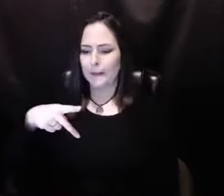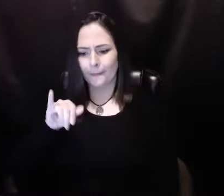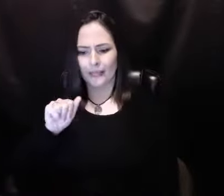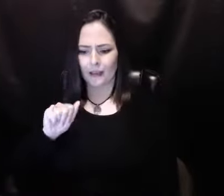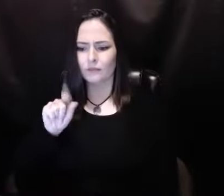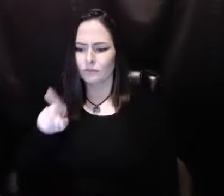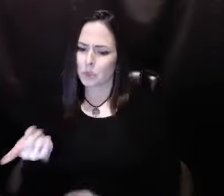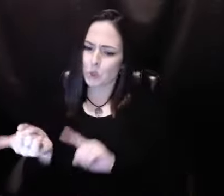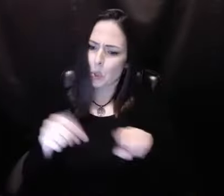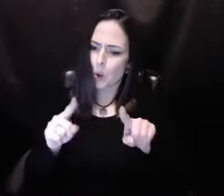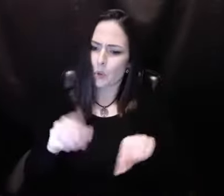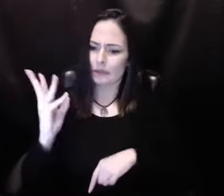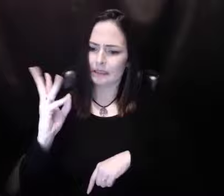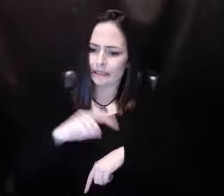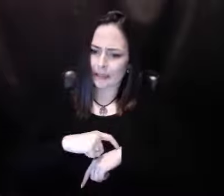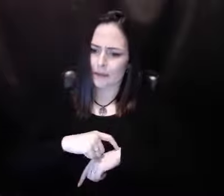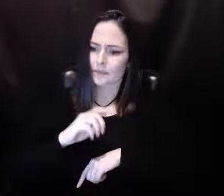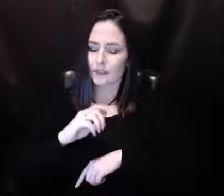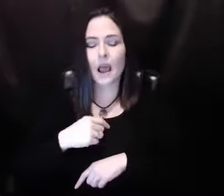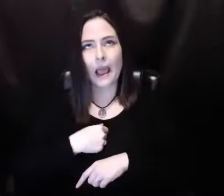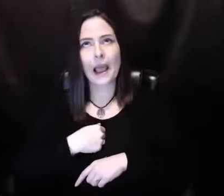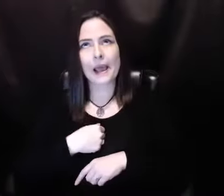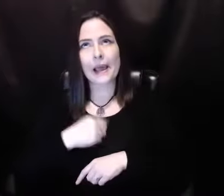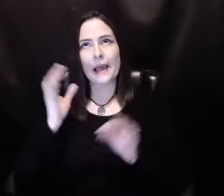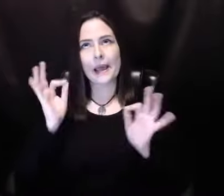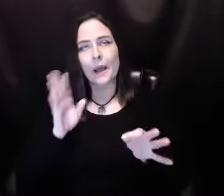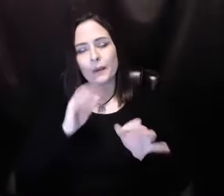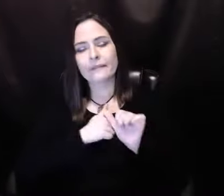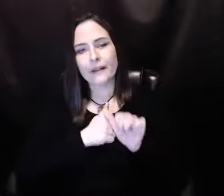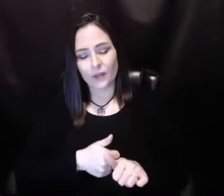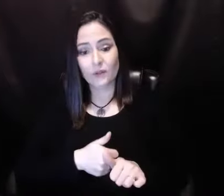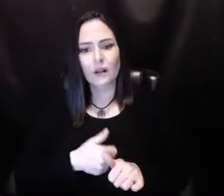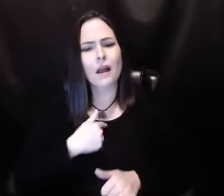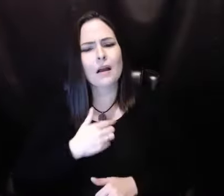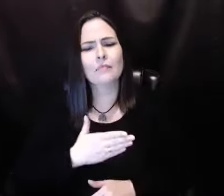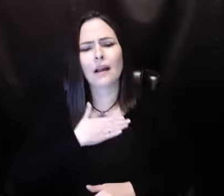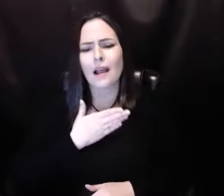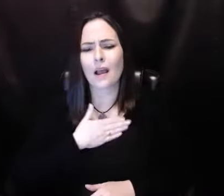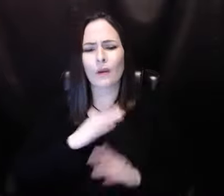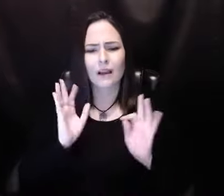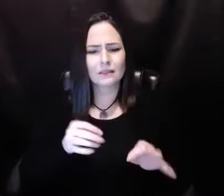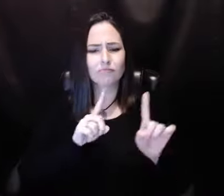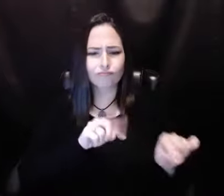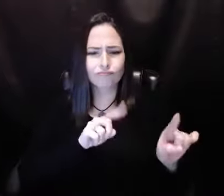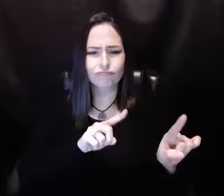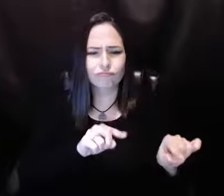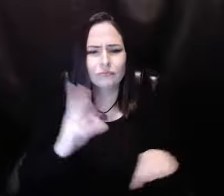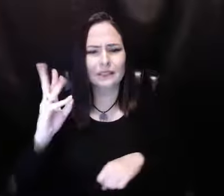So when I told myself, Pia, you're going to go 6 times and that's what you're going to do, I did. And I'm so happy I did.